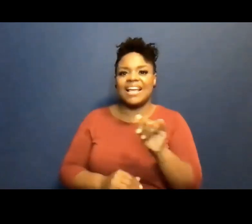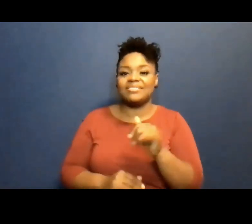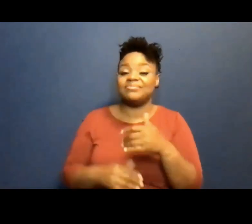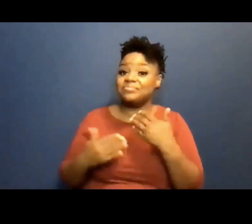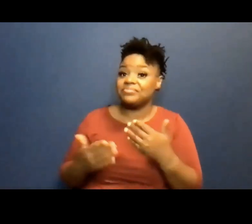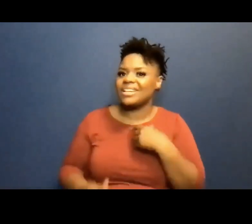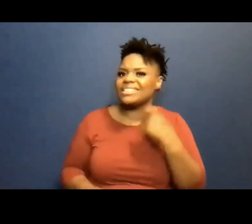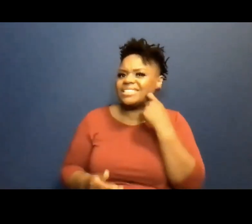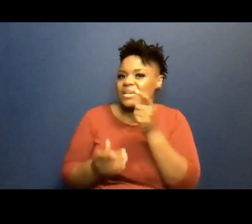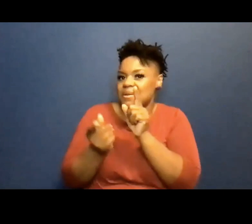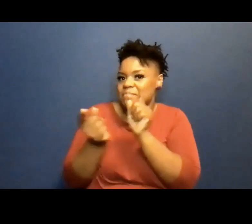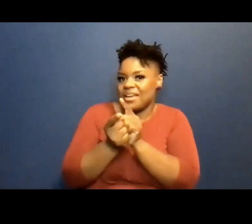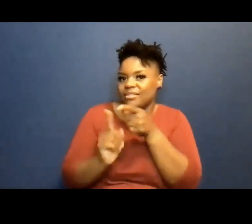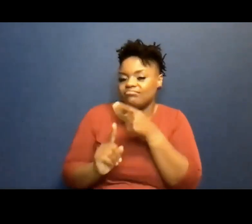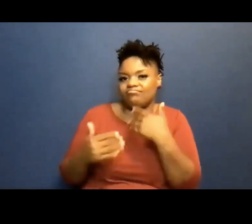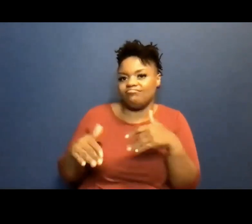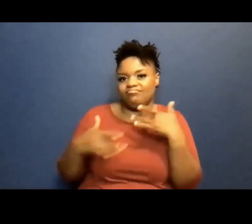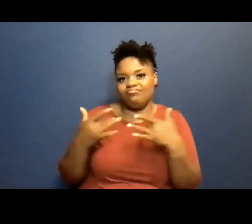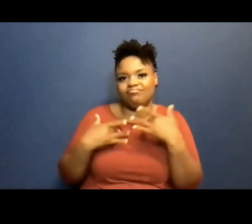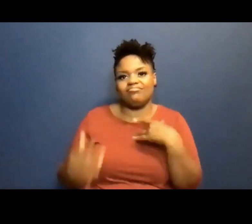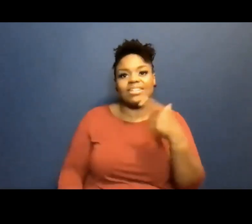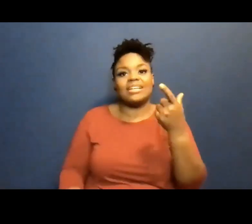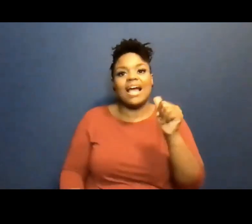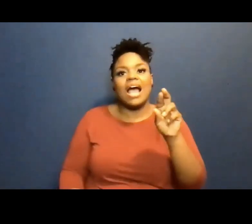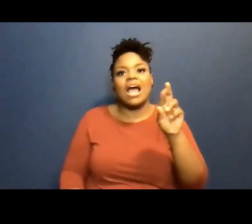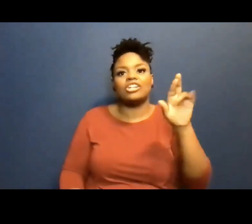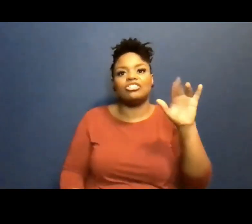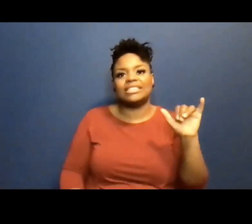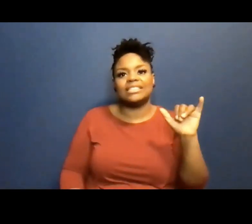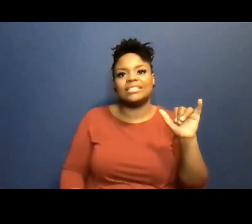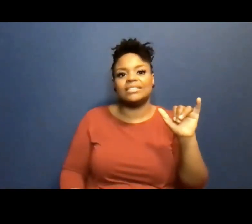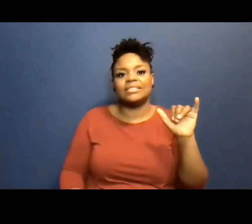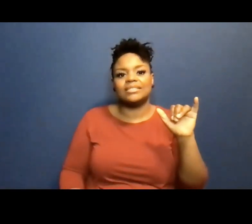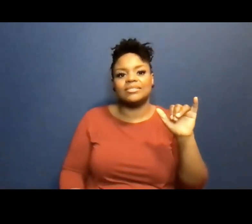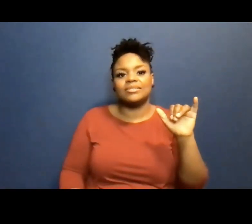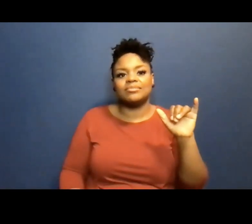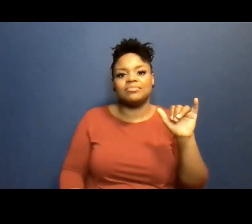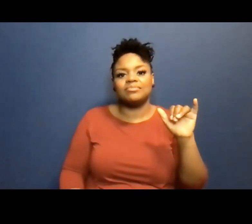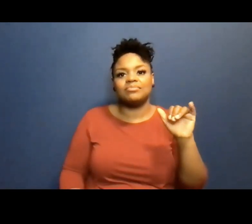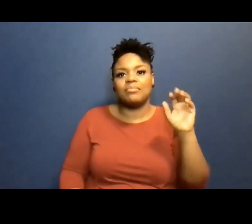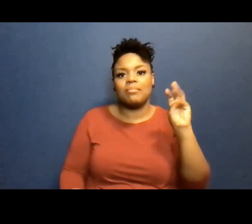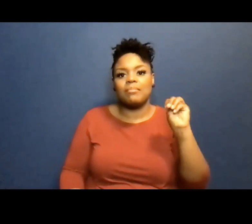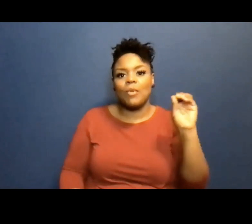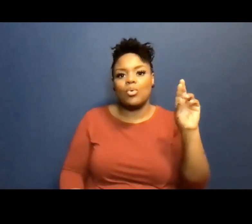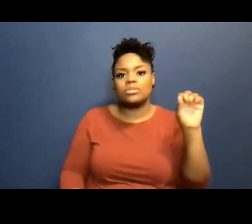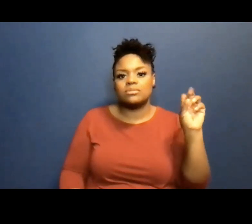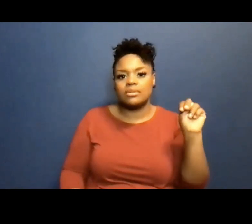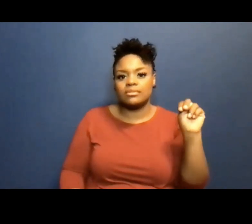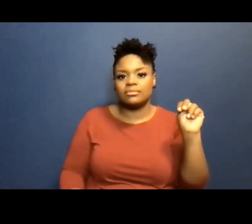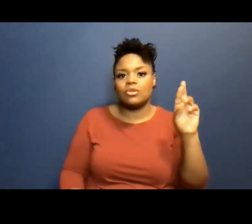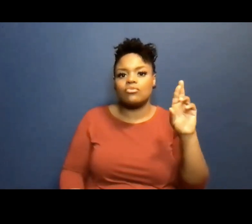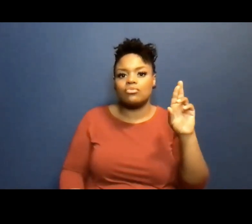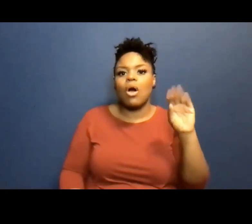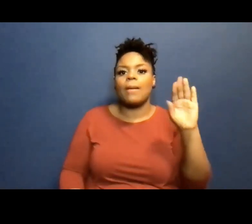Garry Robson, and he is actually the narrator for The Secret Life of Tom Lightfoot, which you just saw. And that man's voice is like butter. So Garry, if you could